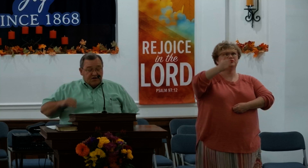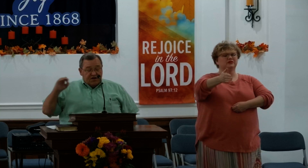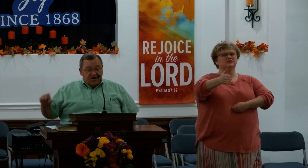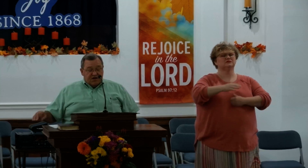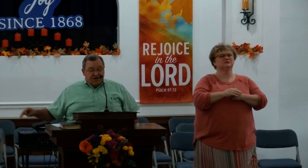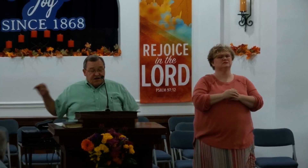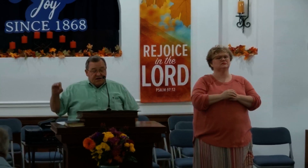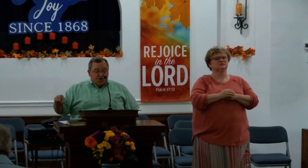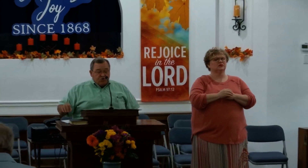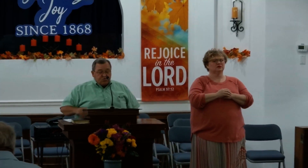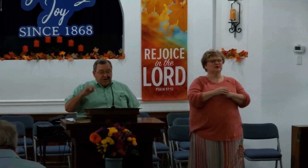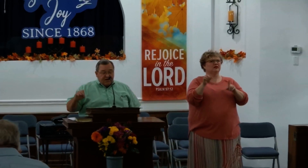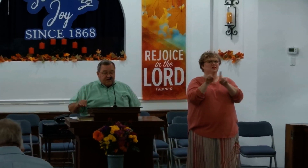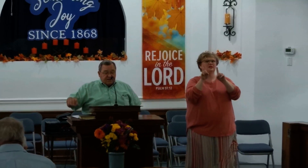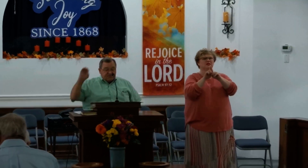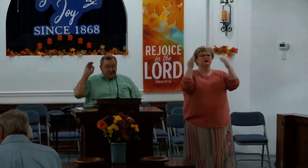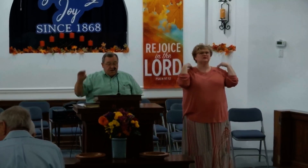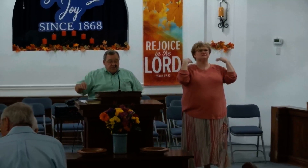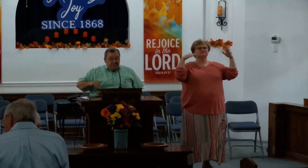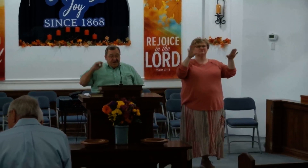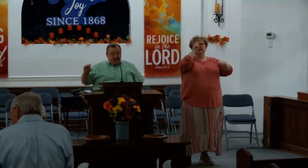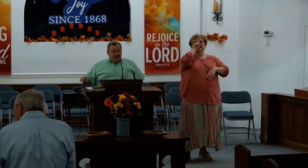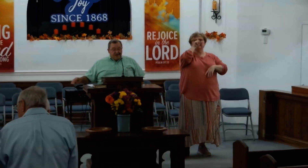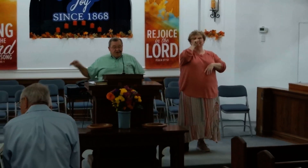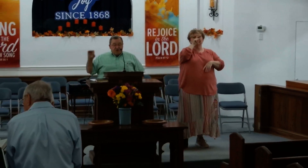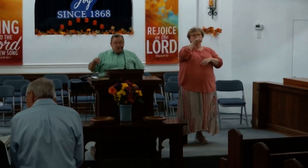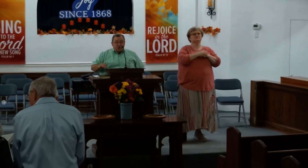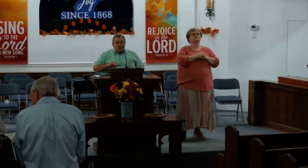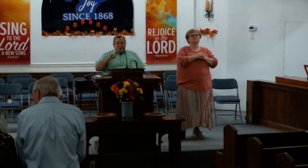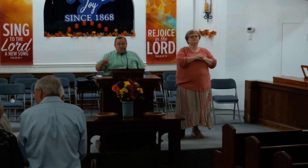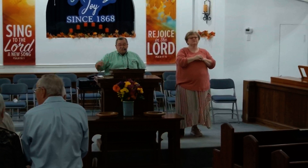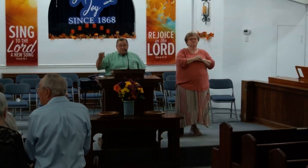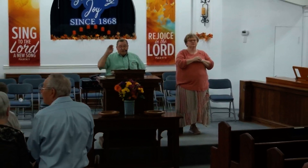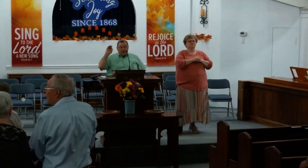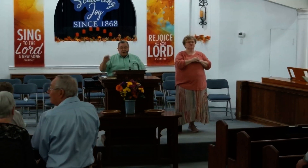on eagle's wings, bear you.